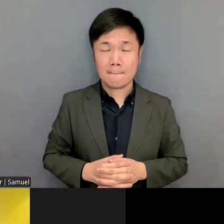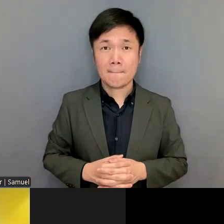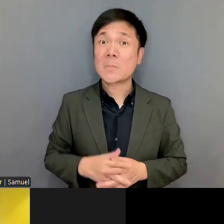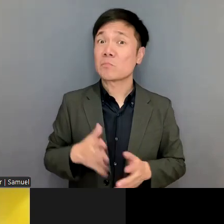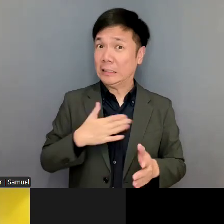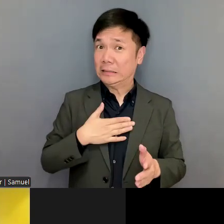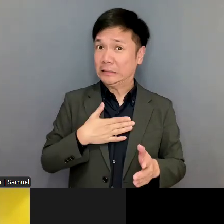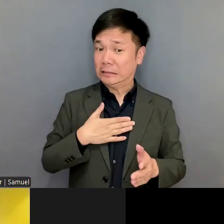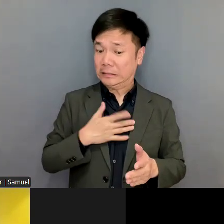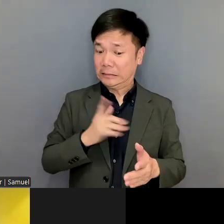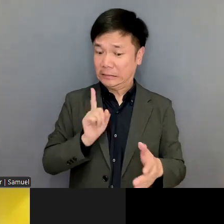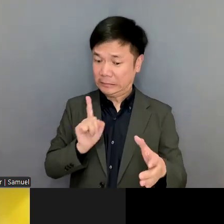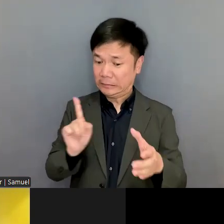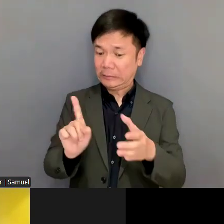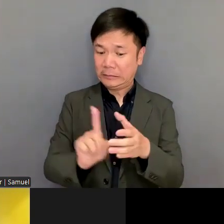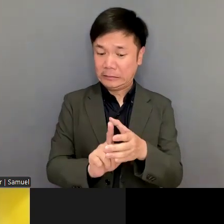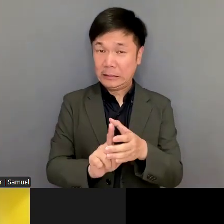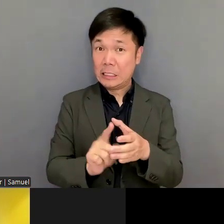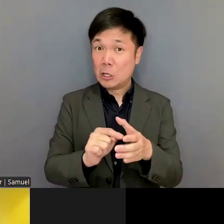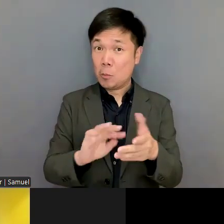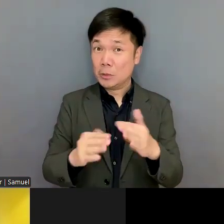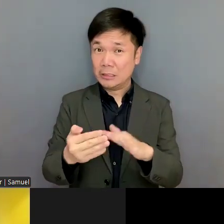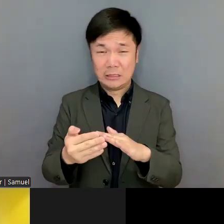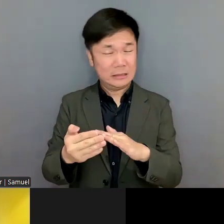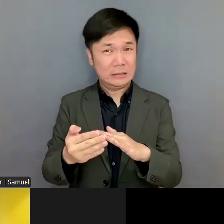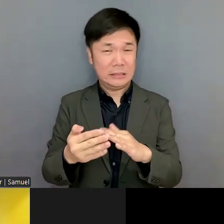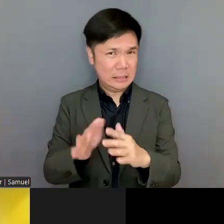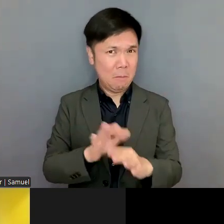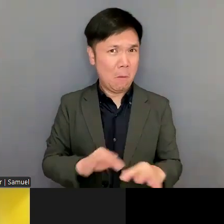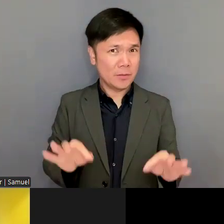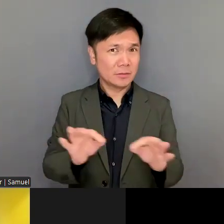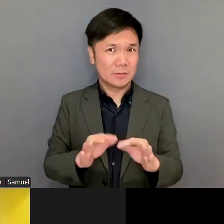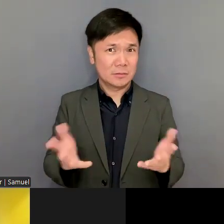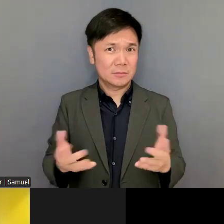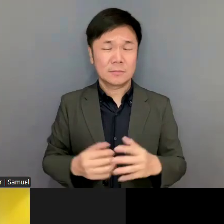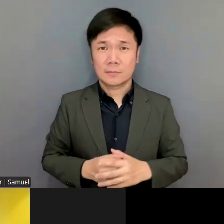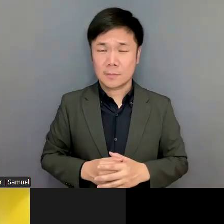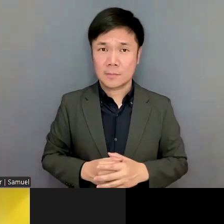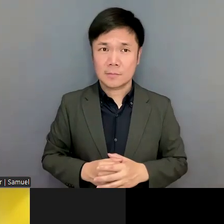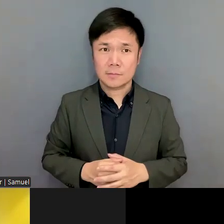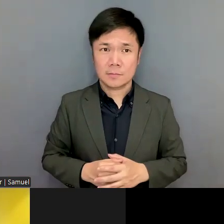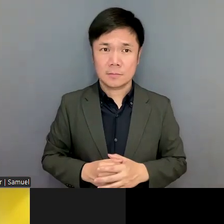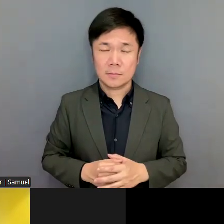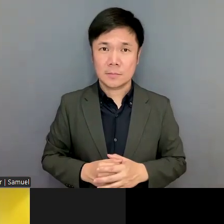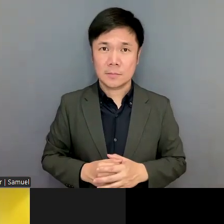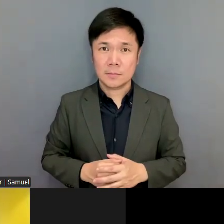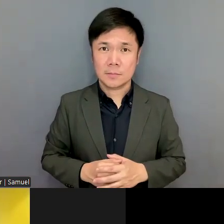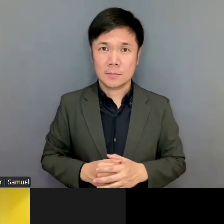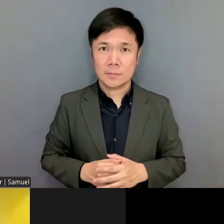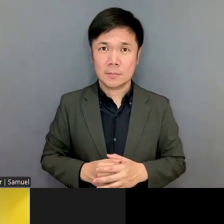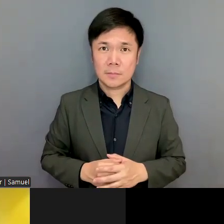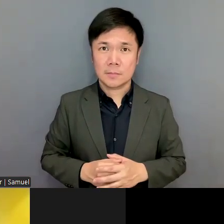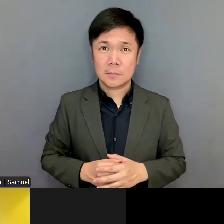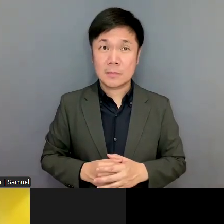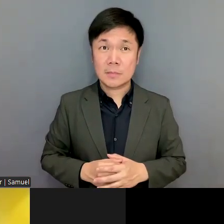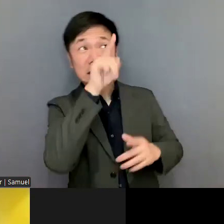anterior es muy importante porque la justicia It is climática very no llega a important las because mujeres indígenas con discapacidad o en uh, general a las personas climate indígenas